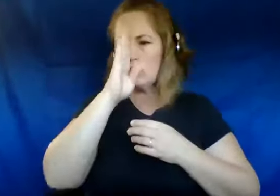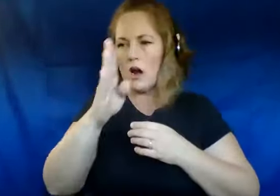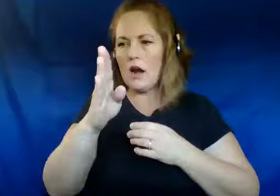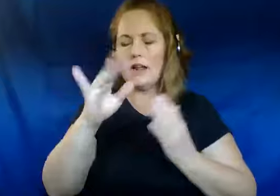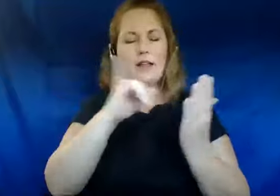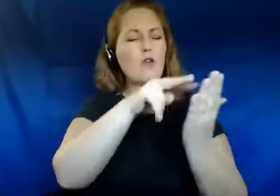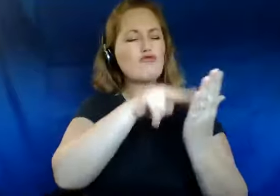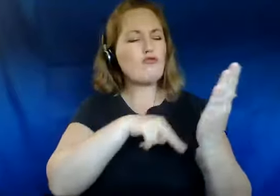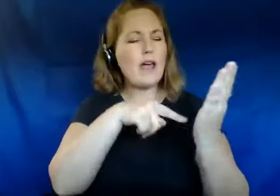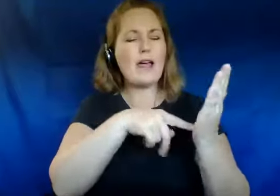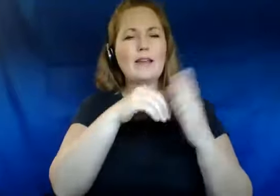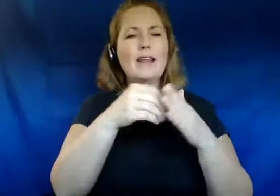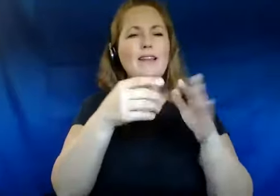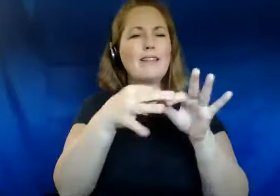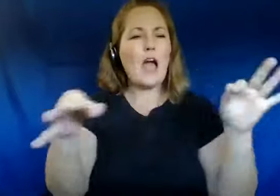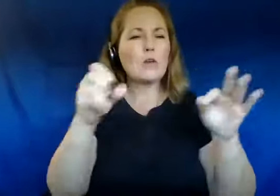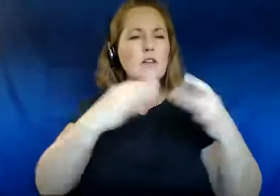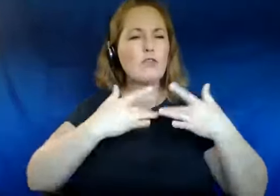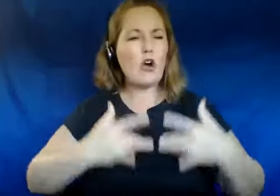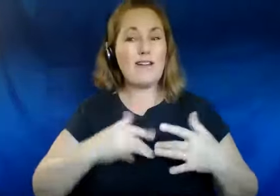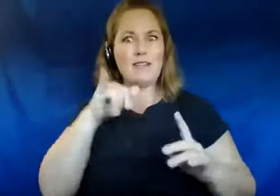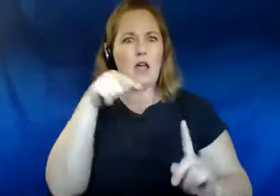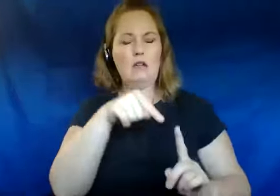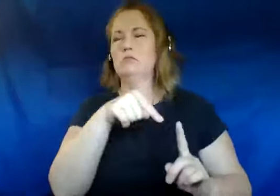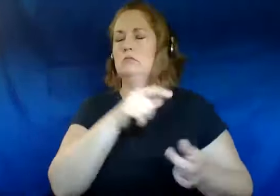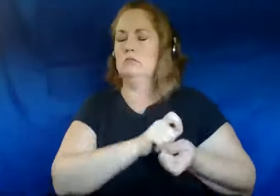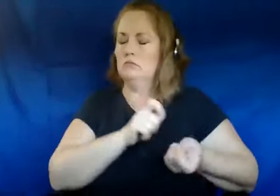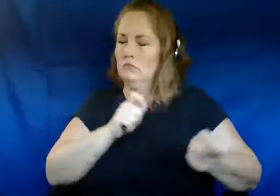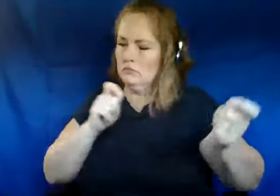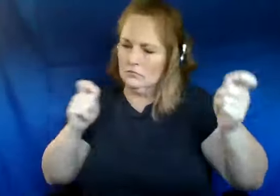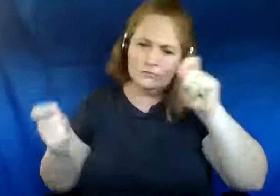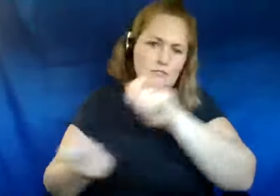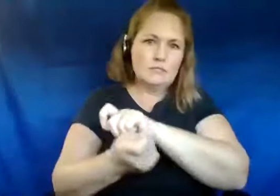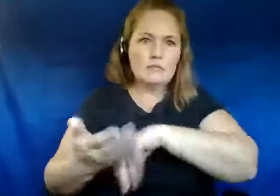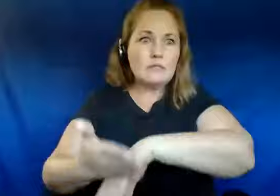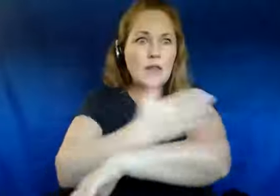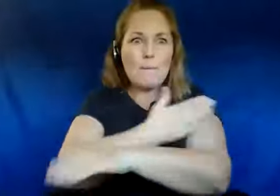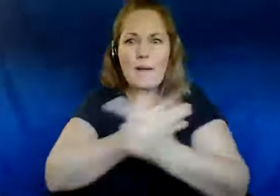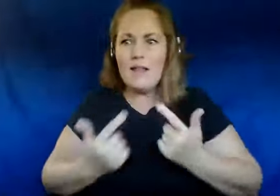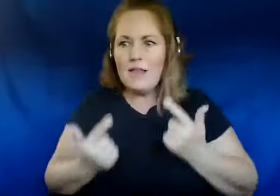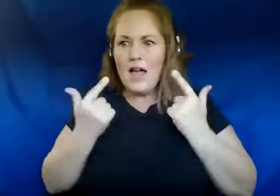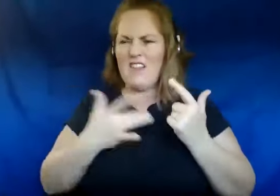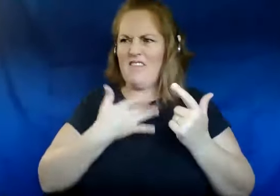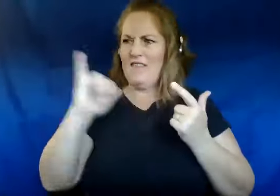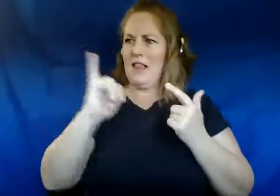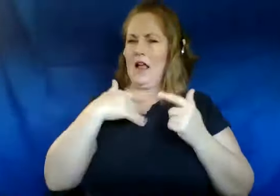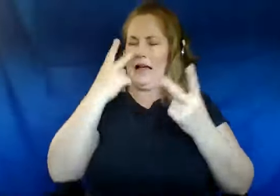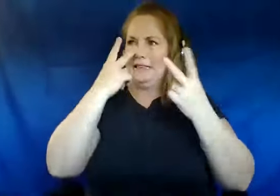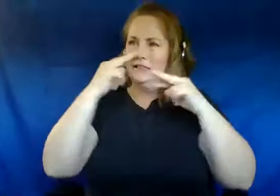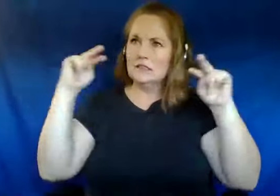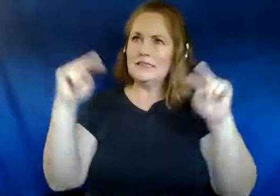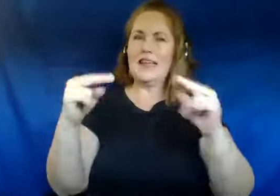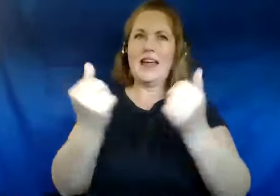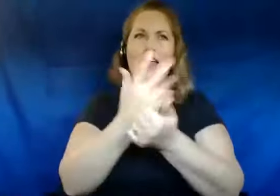of the heart. I said, that has just turned my life around. It has made me see things so differently. It's made